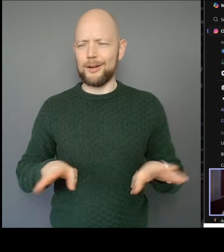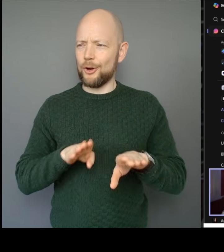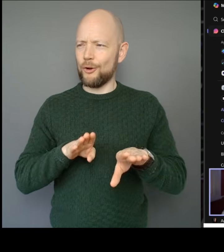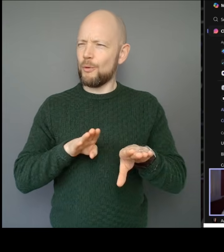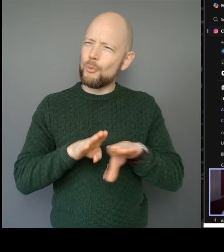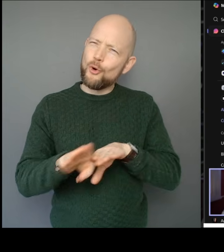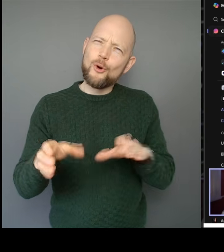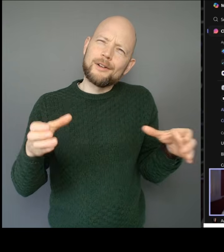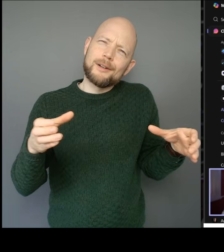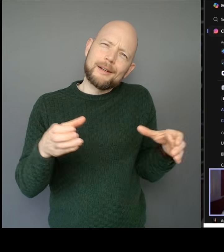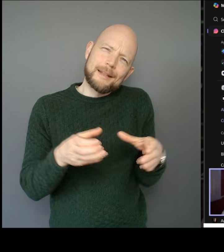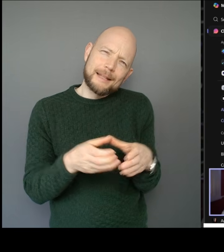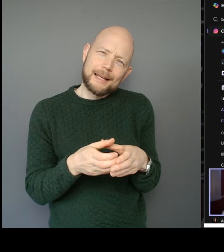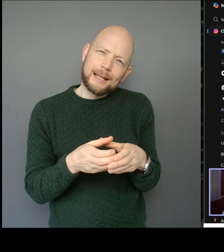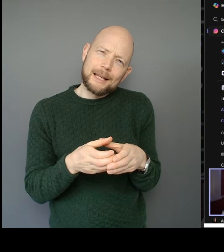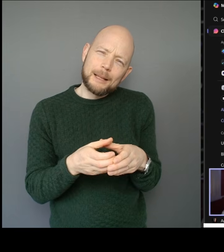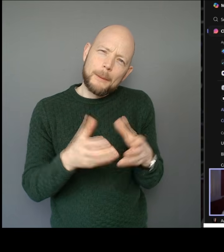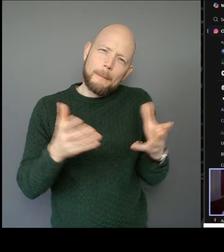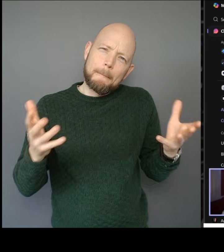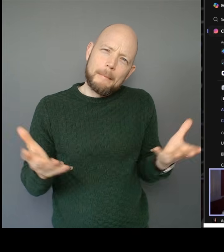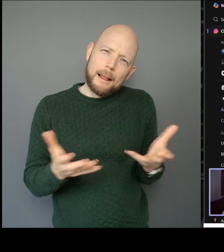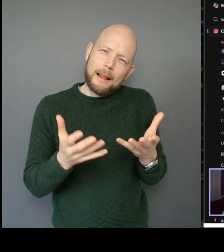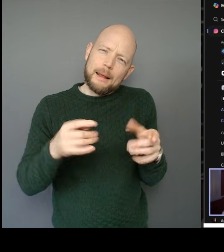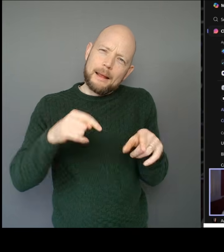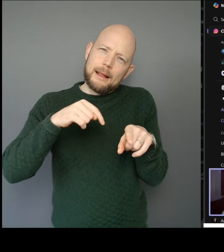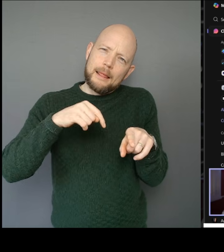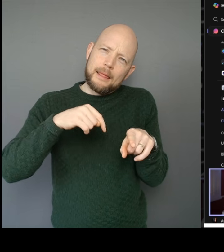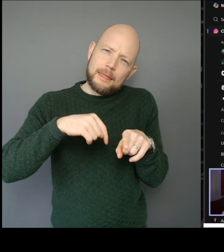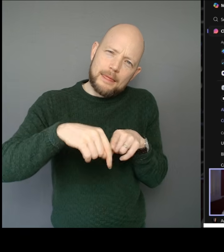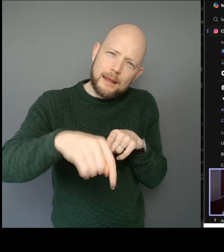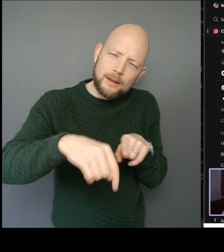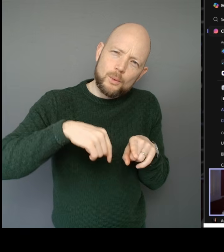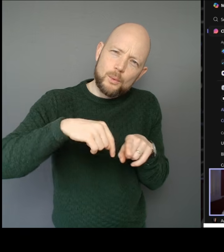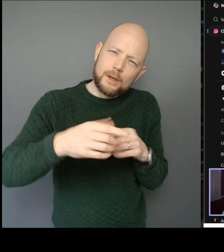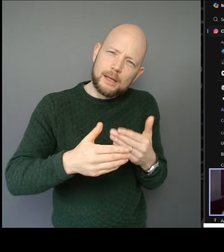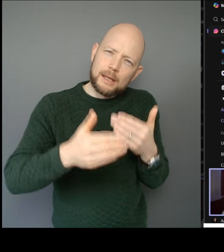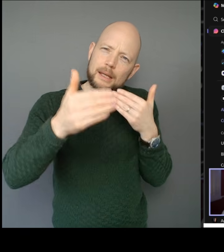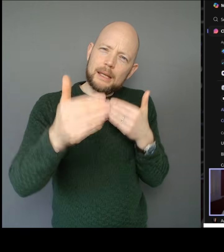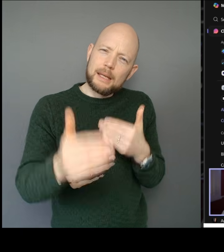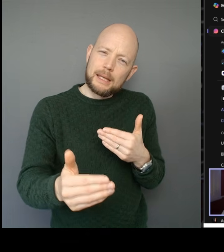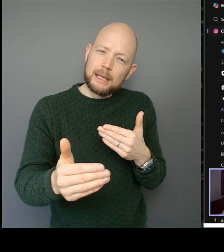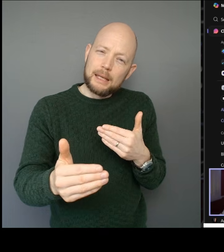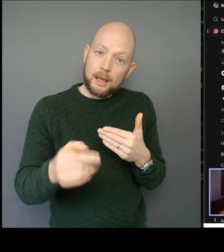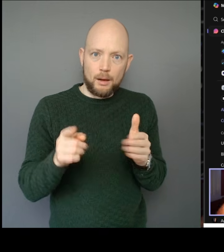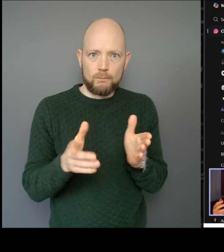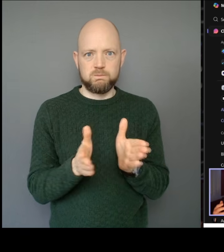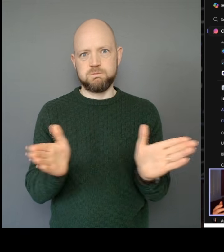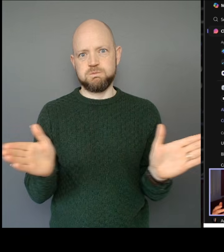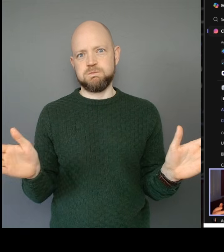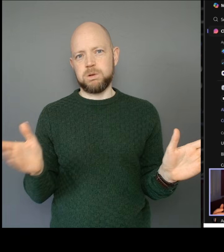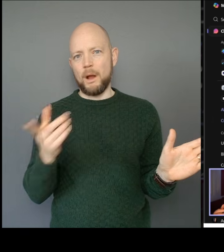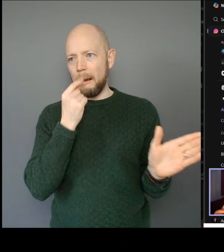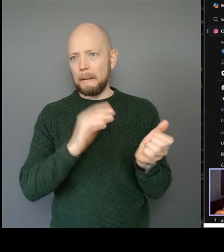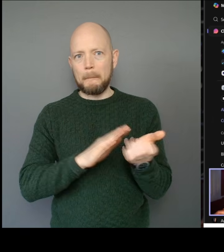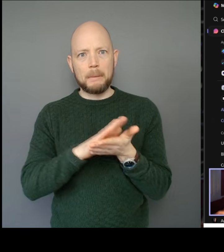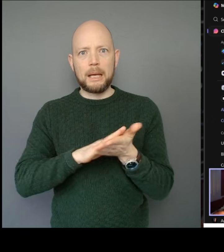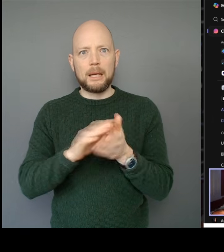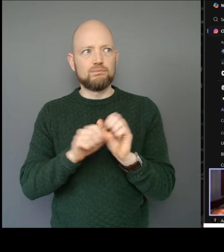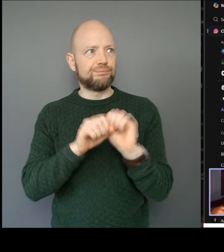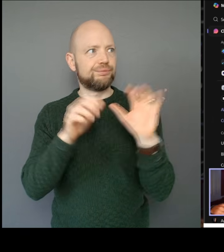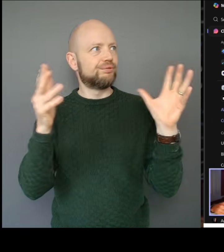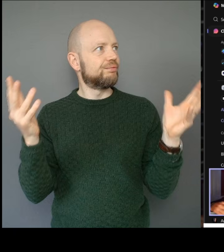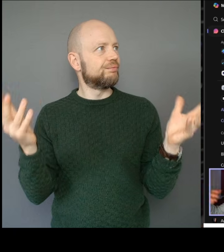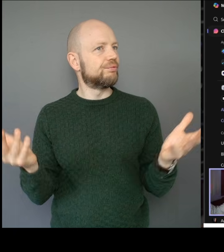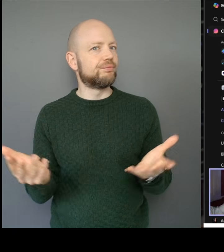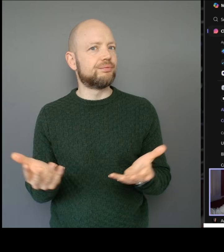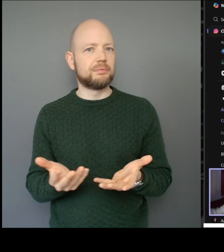sports teams are playing in the next week? Now, that's kind of a vague question, right? This